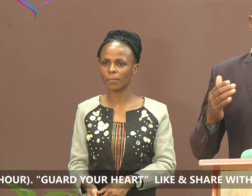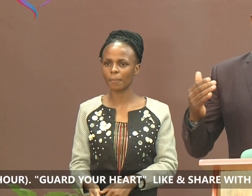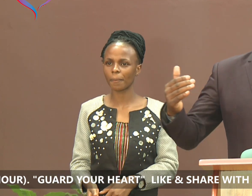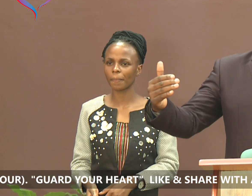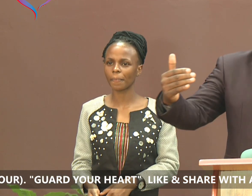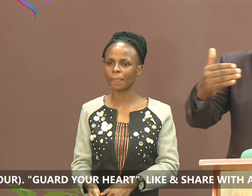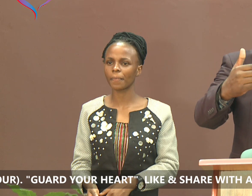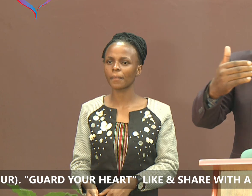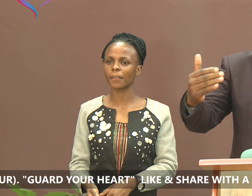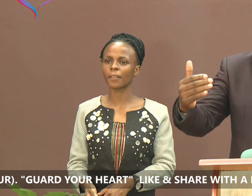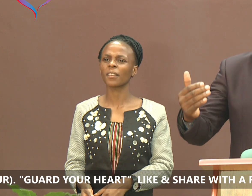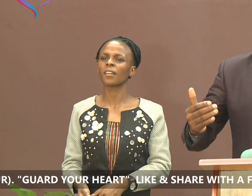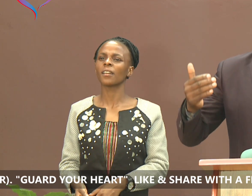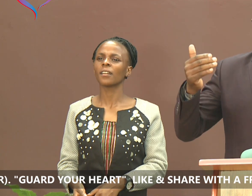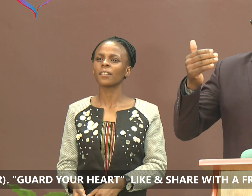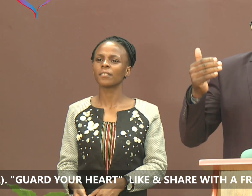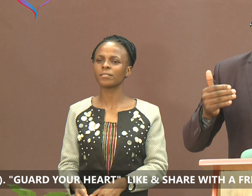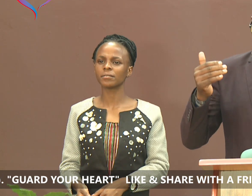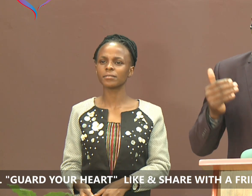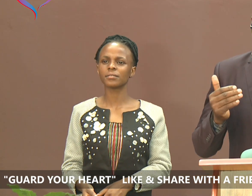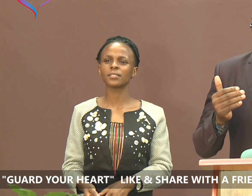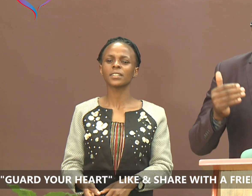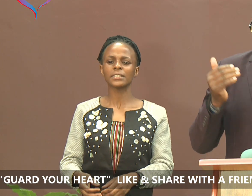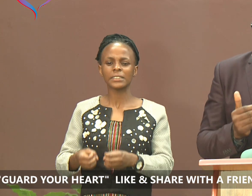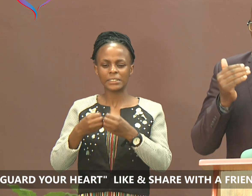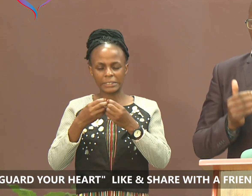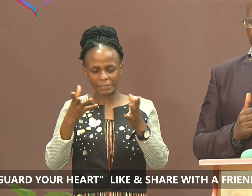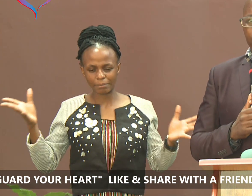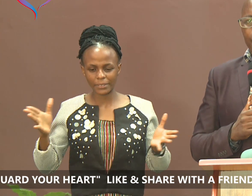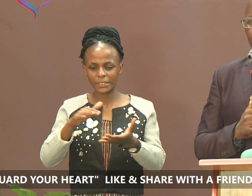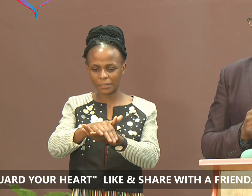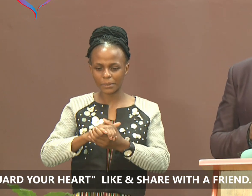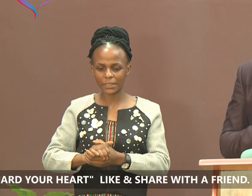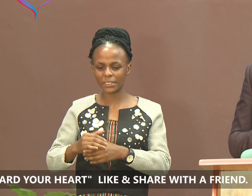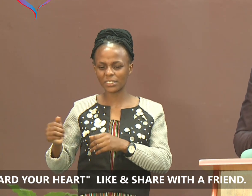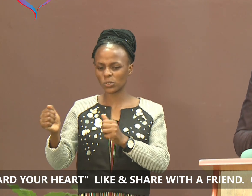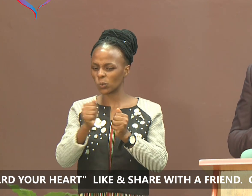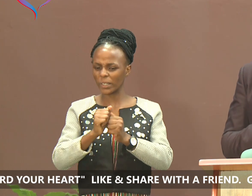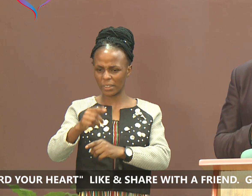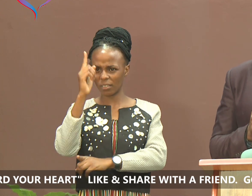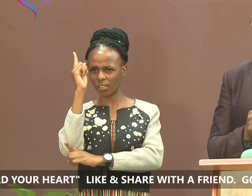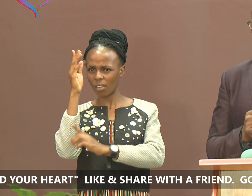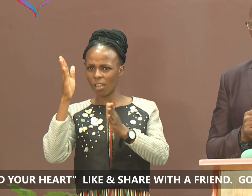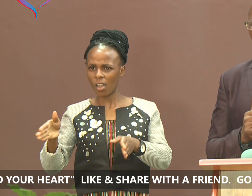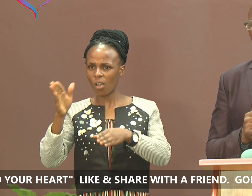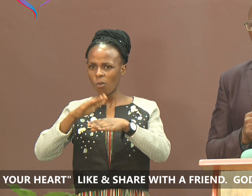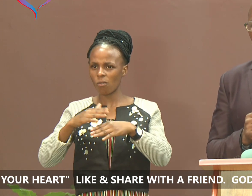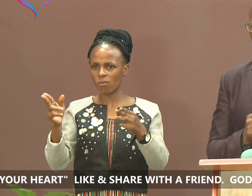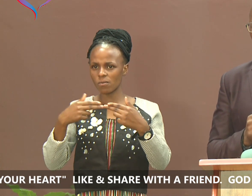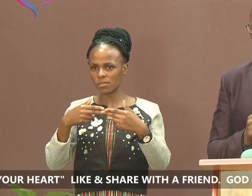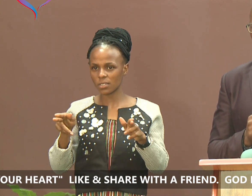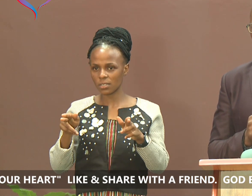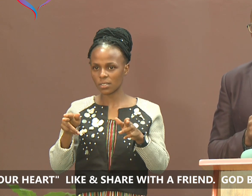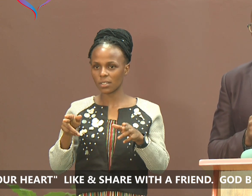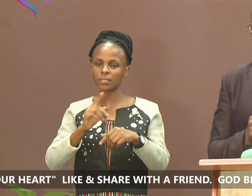marriage with askaris on the gate. But then there's no security in the home. Waliyo bufumbo bungi nga abakuuma